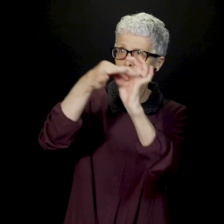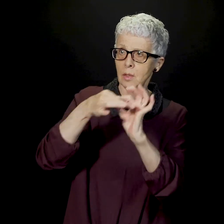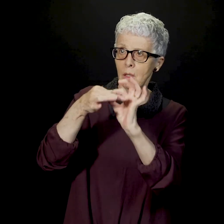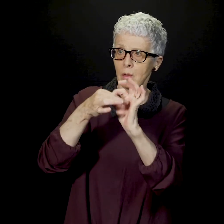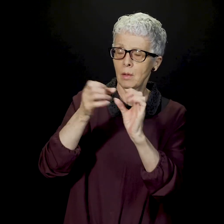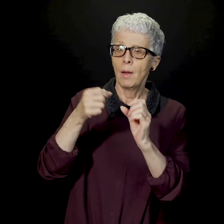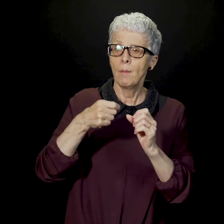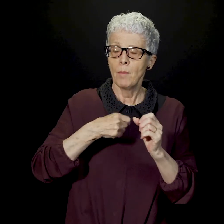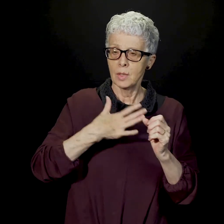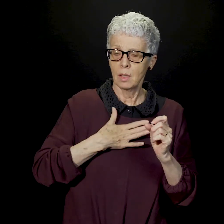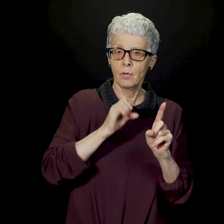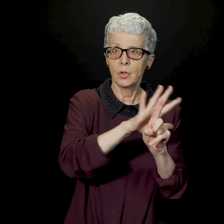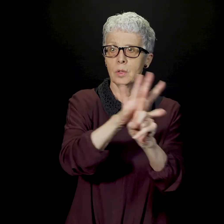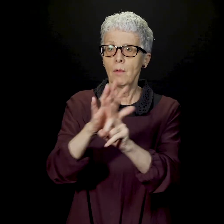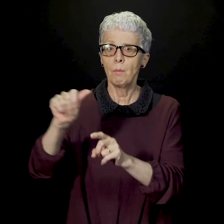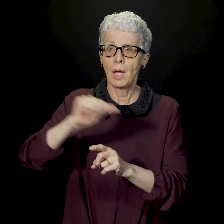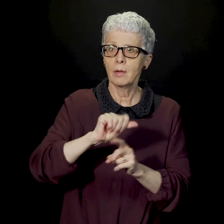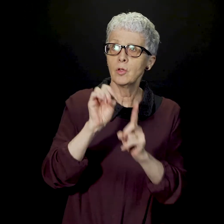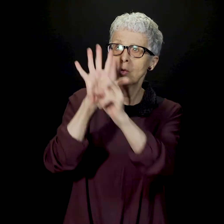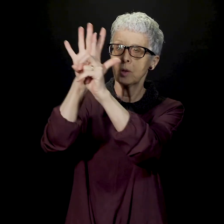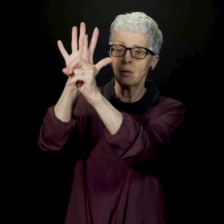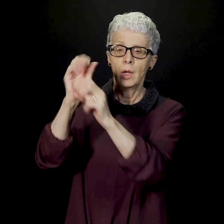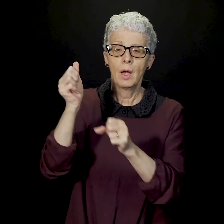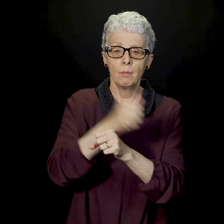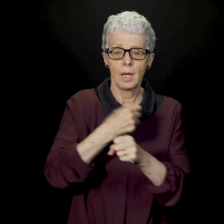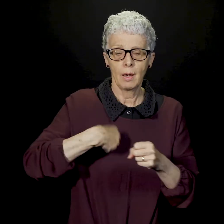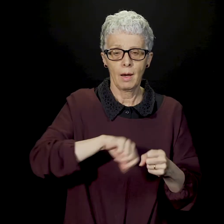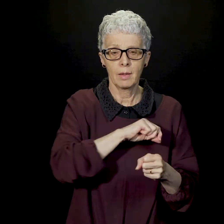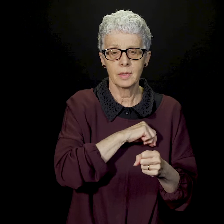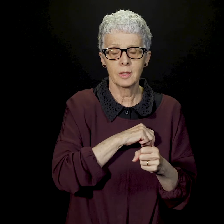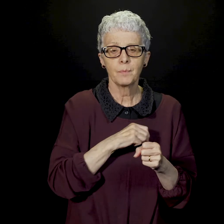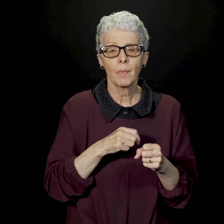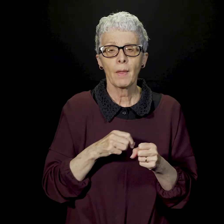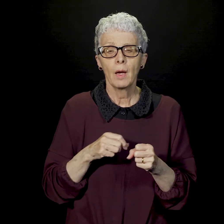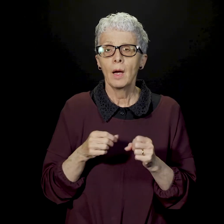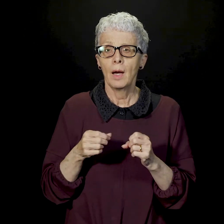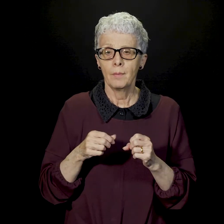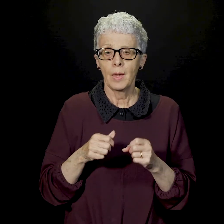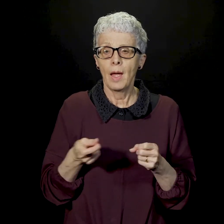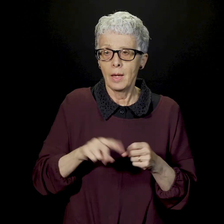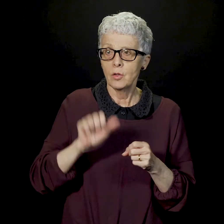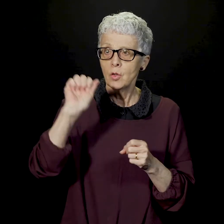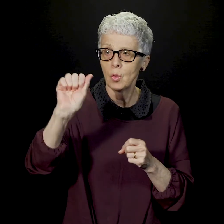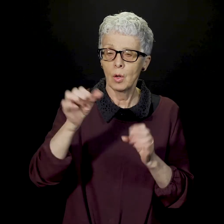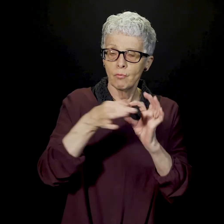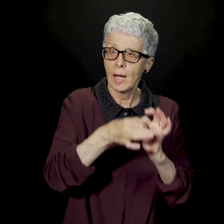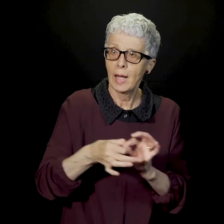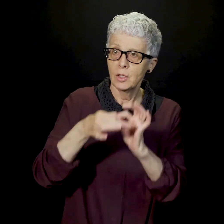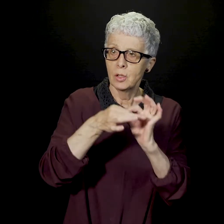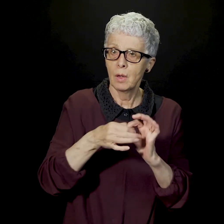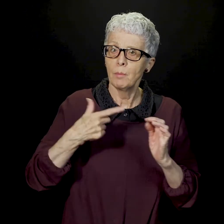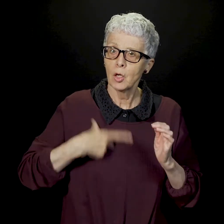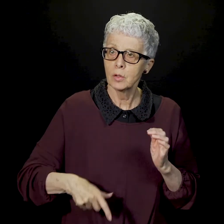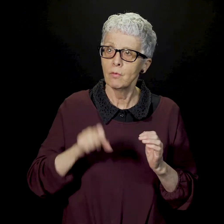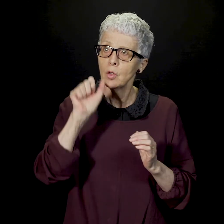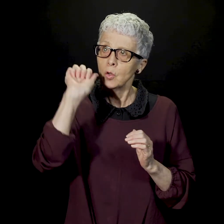yourself. You reconciled us, you made that relationship workable again. All because of your grace,